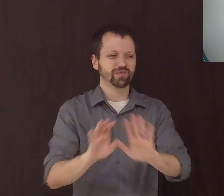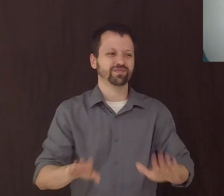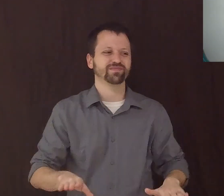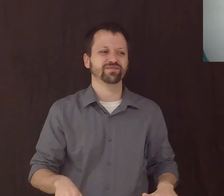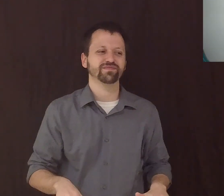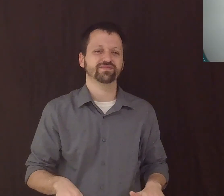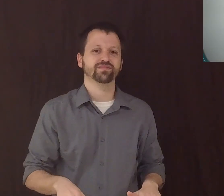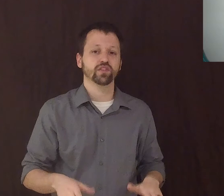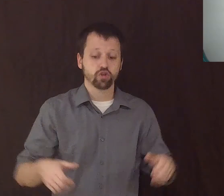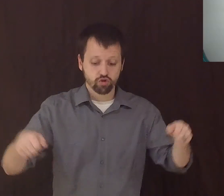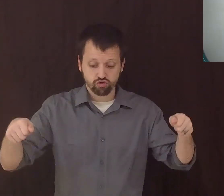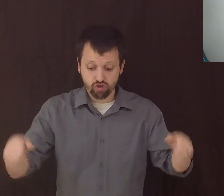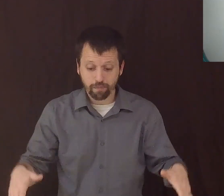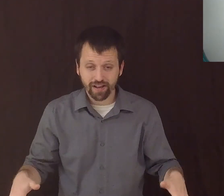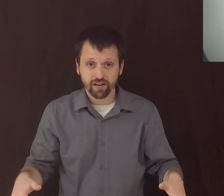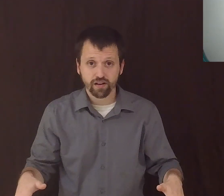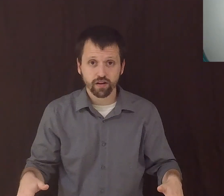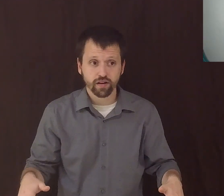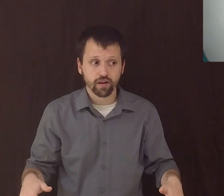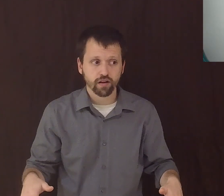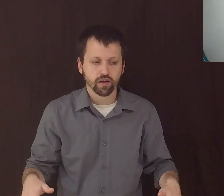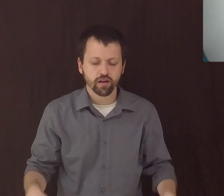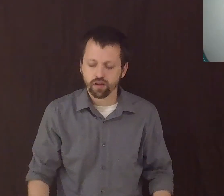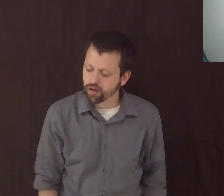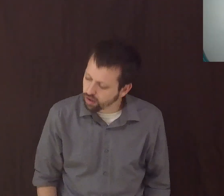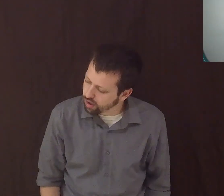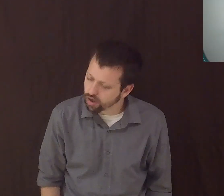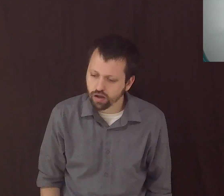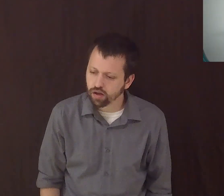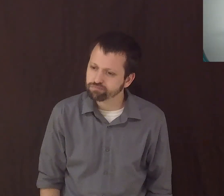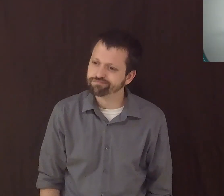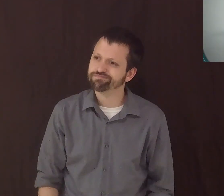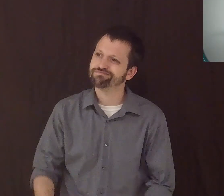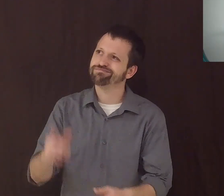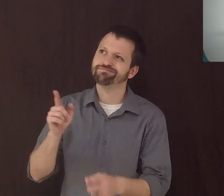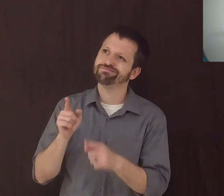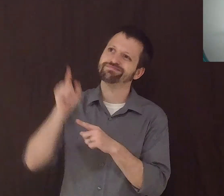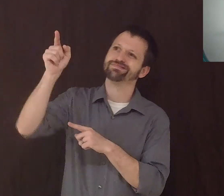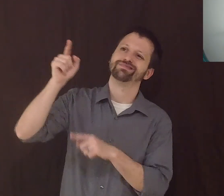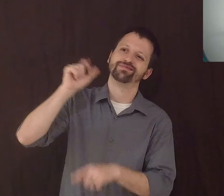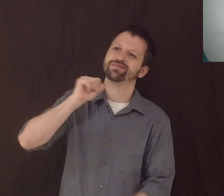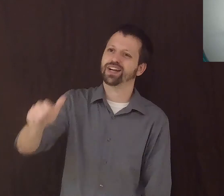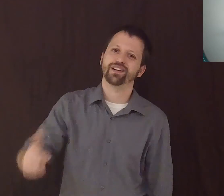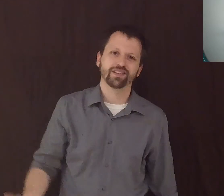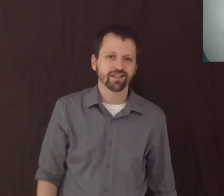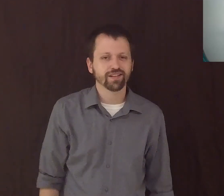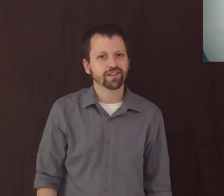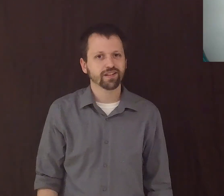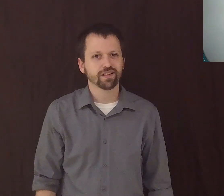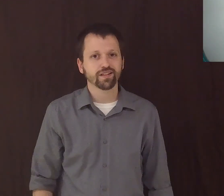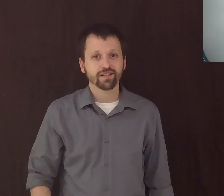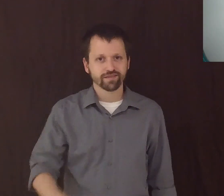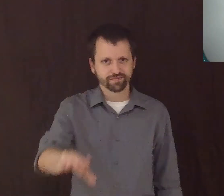that, you know, you drop it, and then all of a sudden you're like, oh man, I didn't make it. Well,